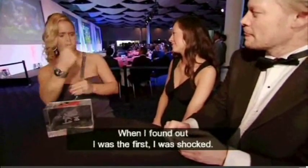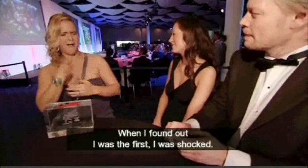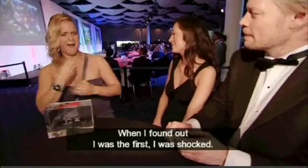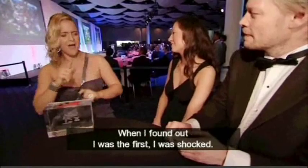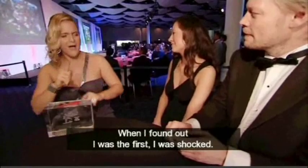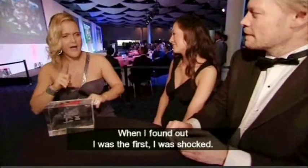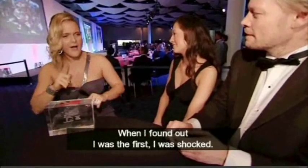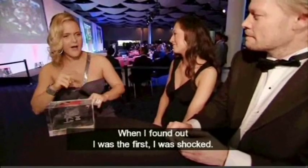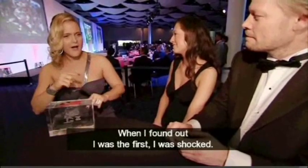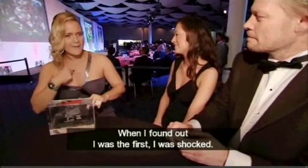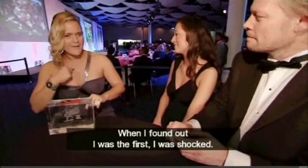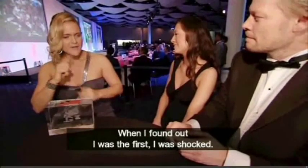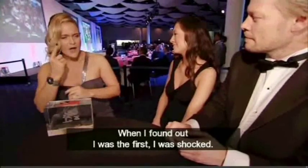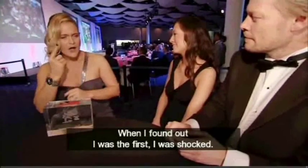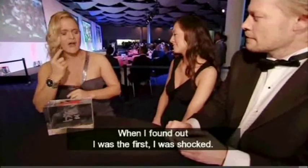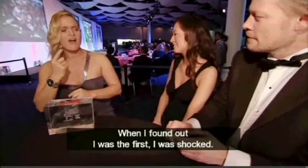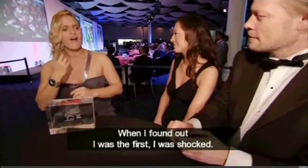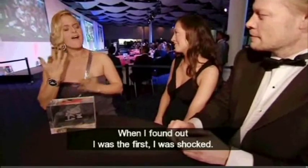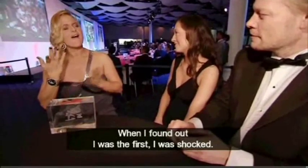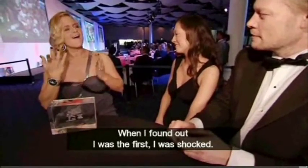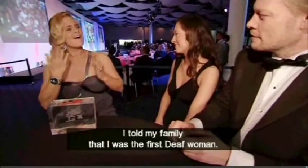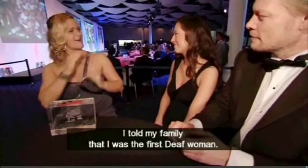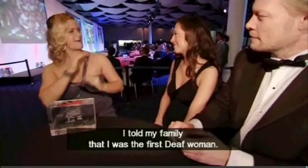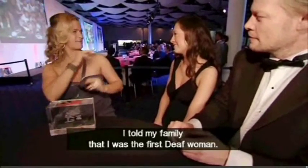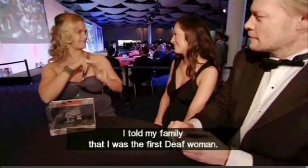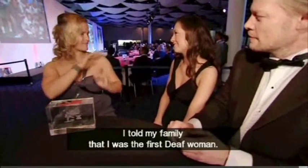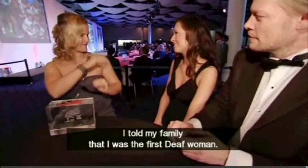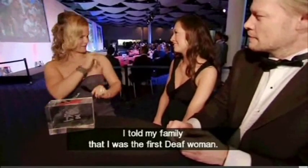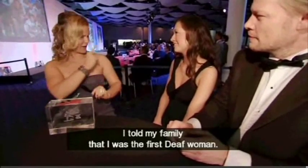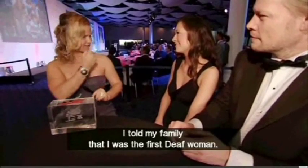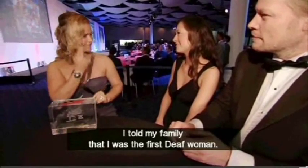When I found out I was the first, I was shocked. I told my family that I was the first deaf